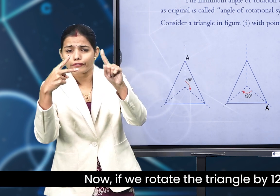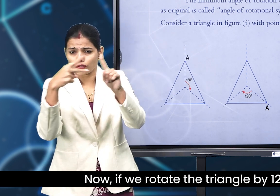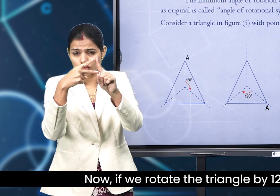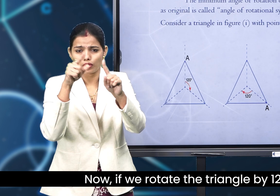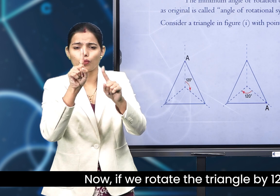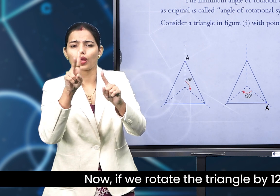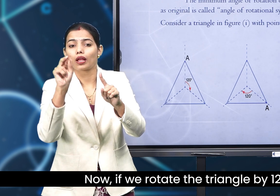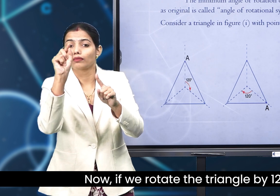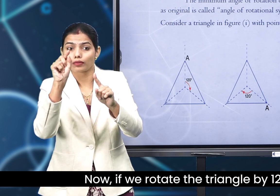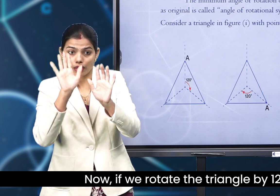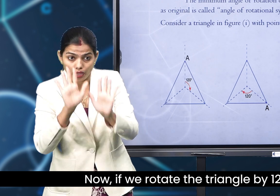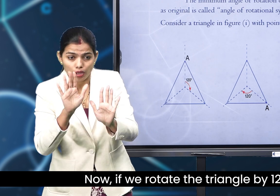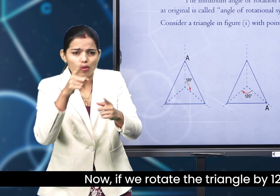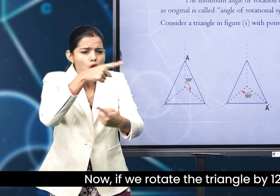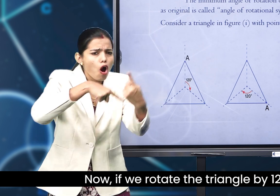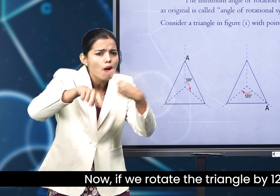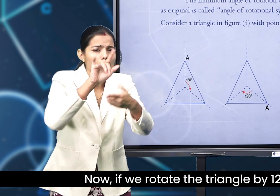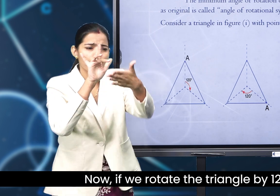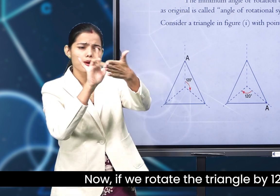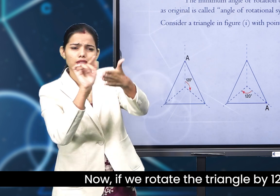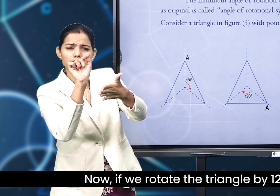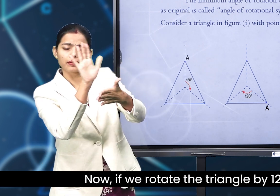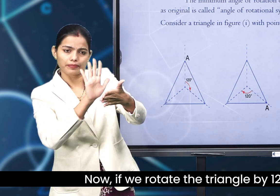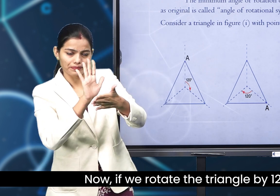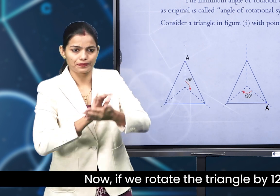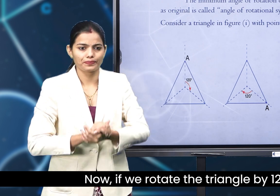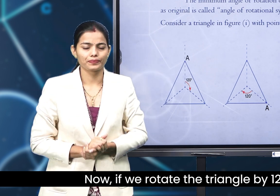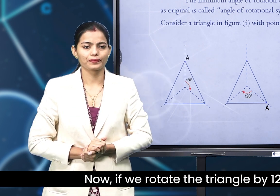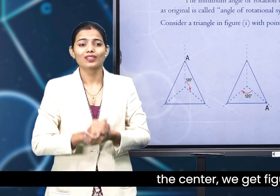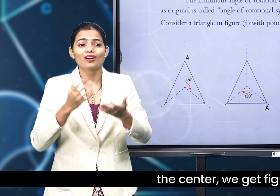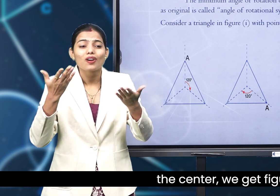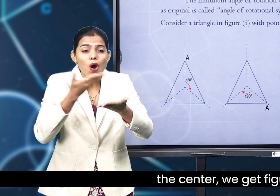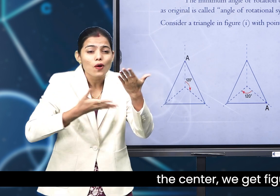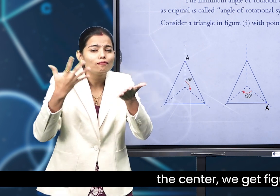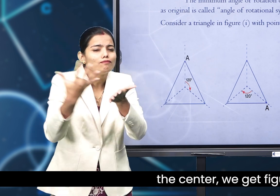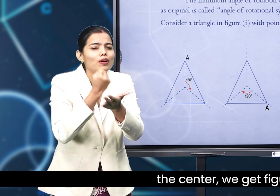Now, if we rotate the triangle by 120 degrees around the center, we get figure 2.